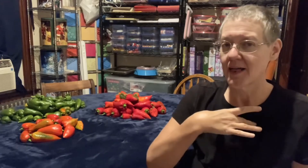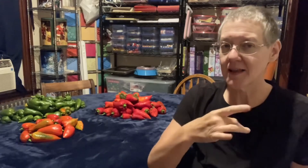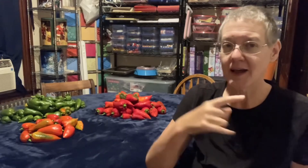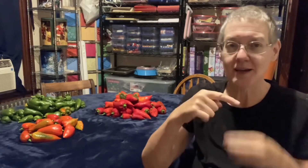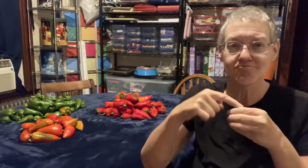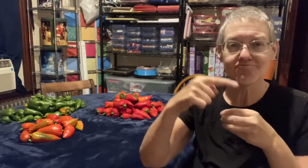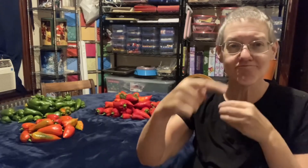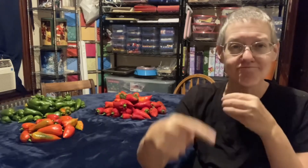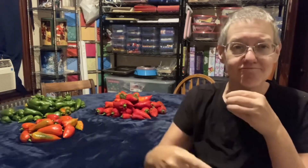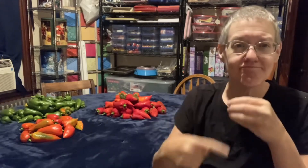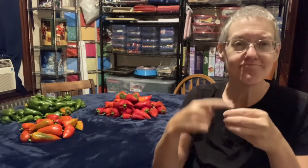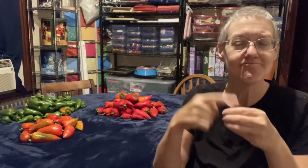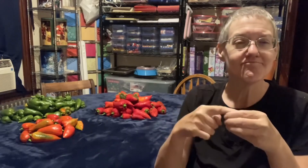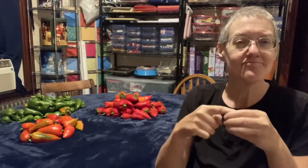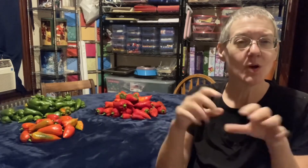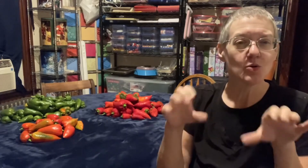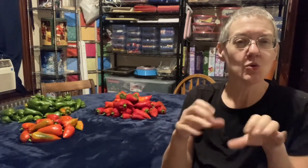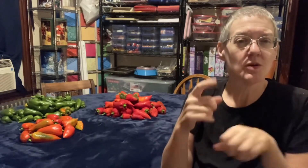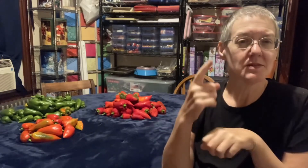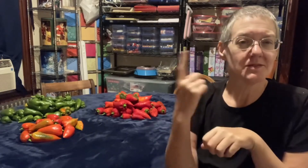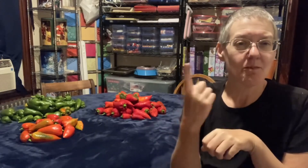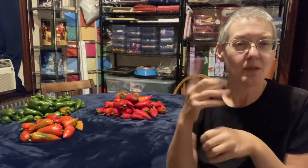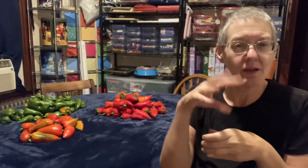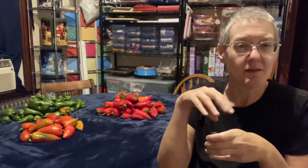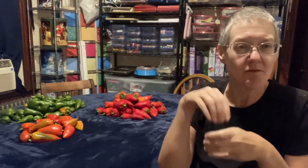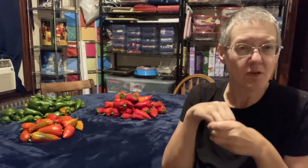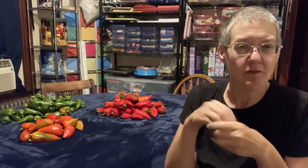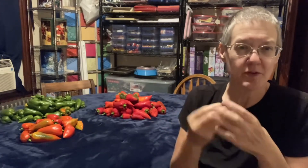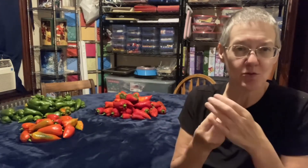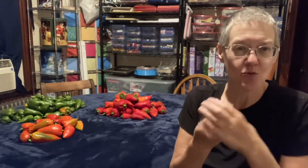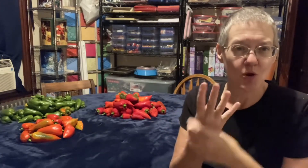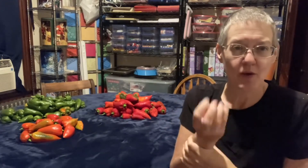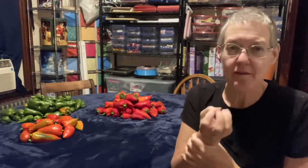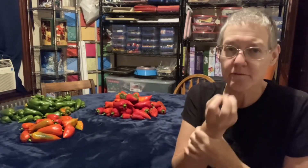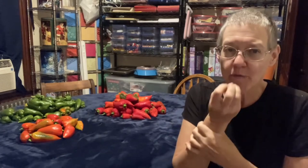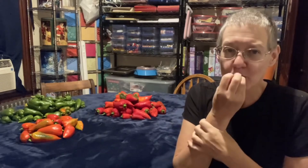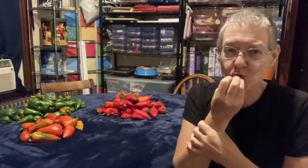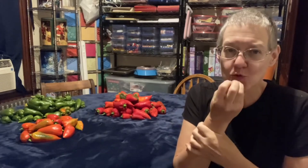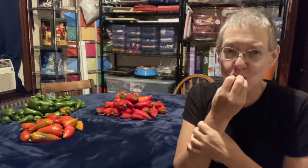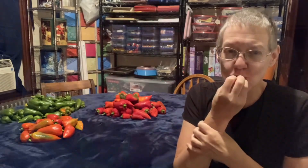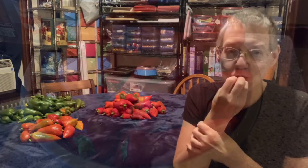I like year-round to do something that involves growing food.